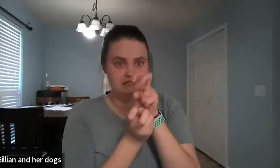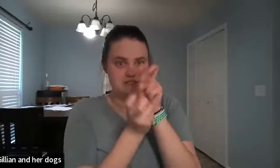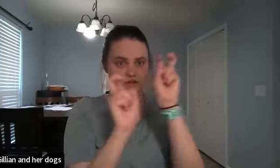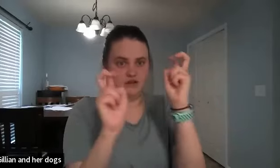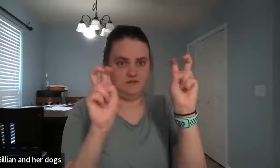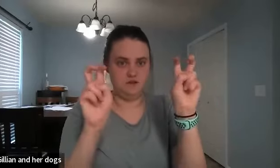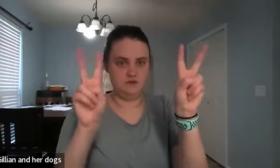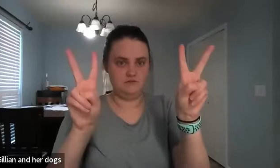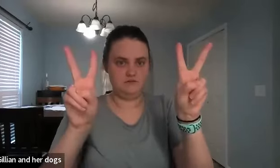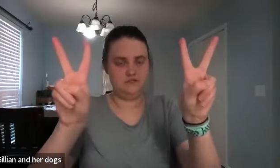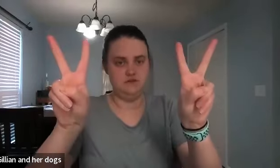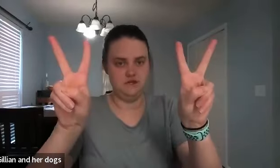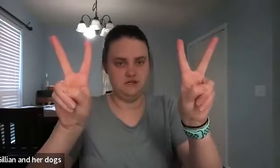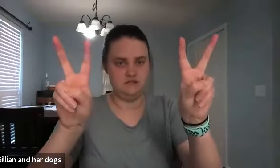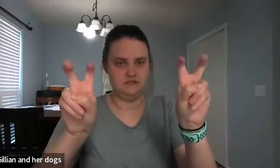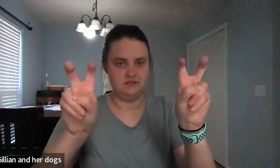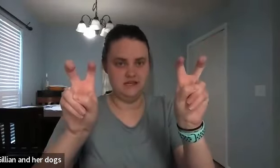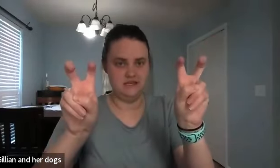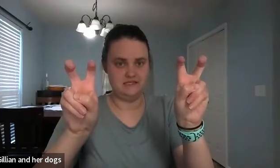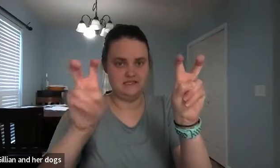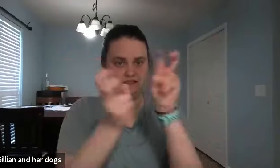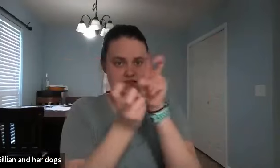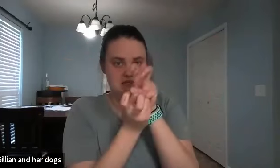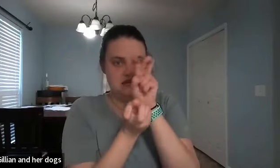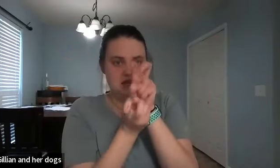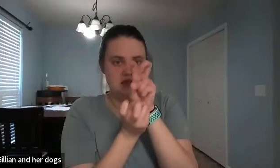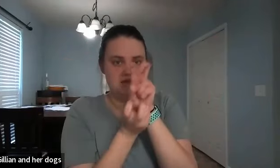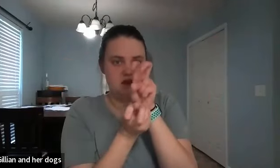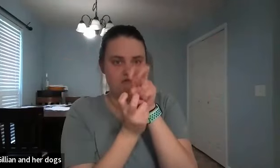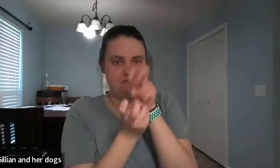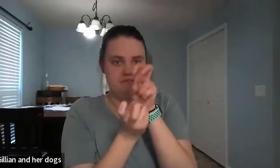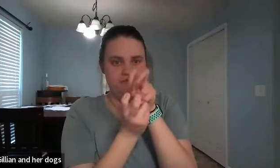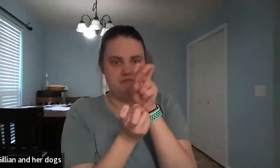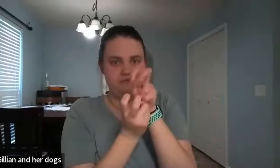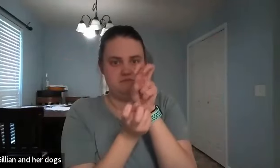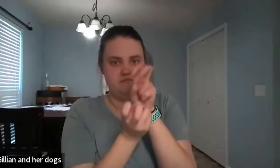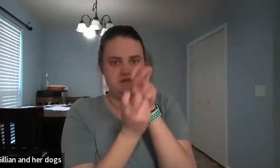it's, you're gonna have your two V's turn to X's and then you have them,